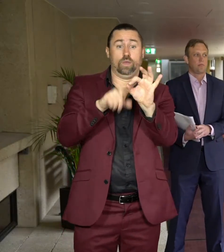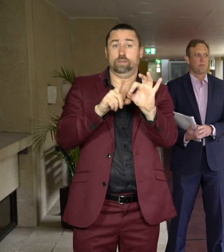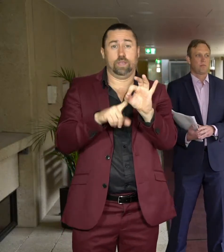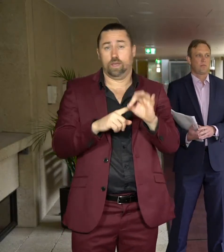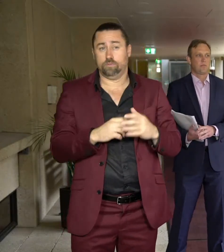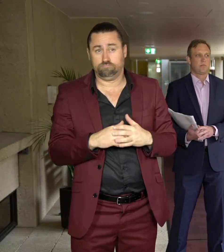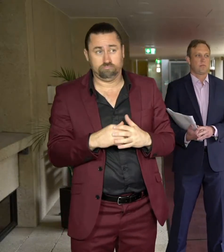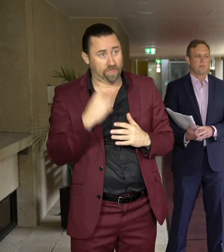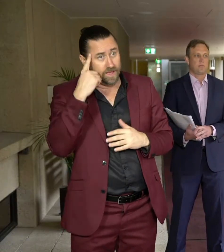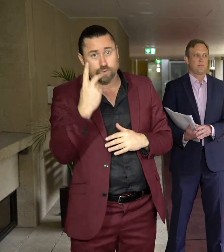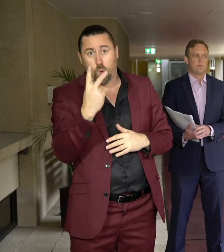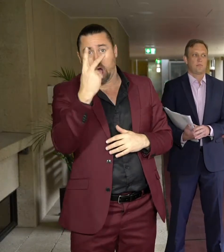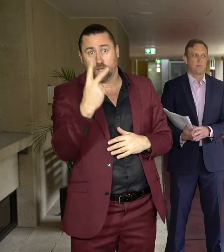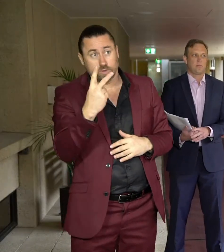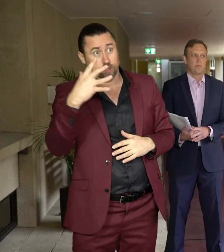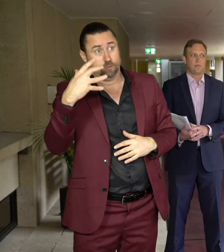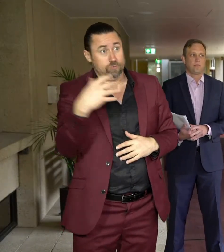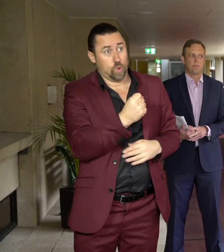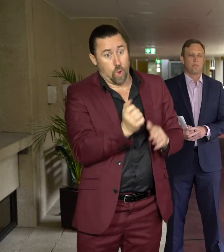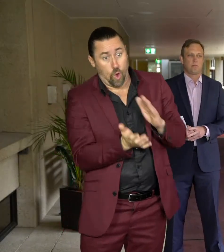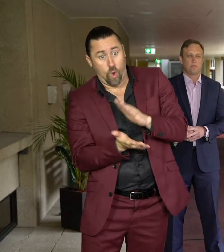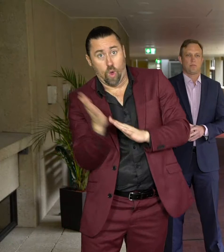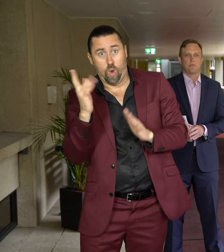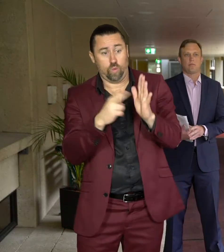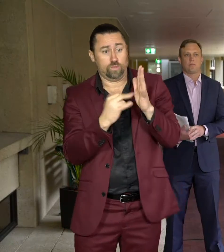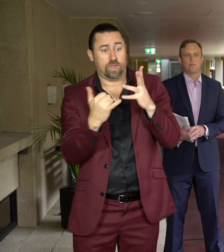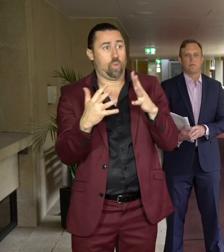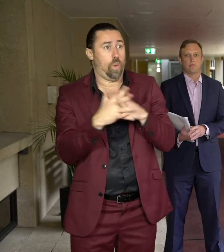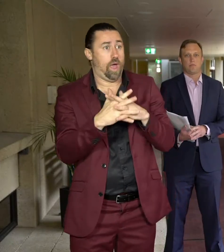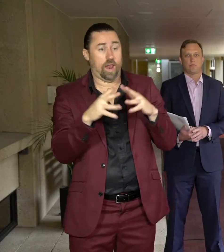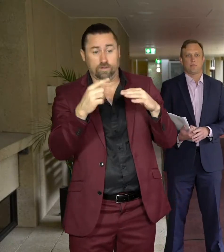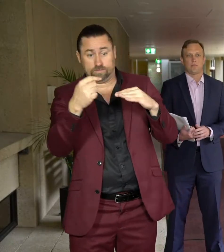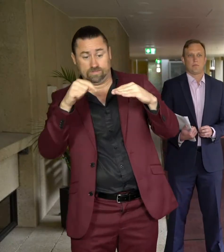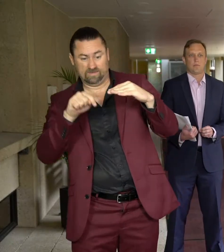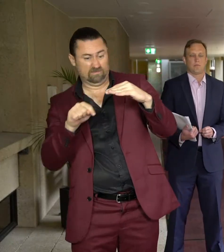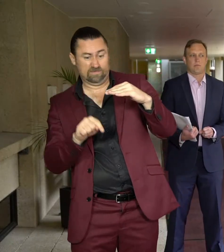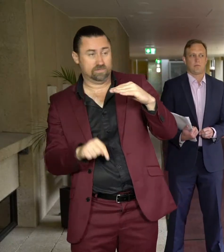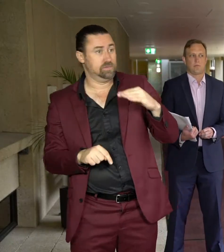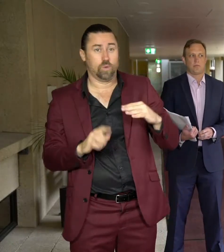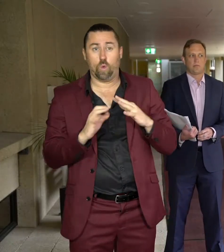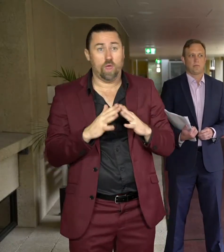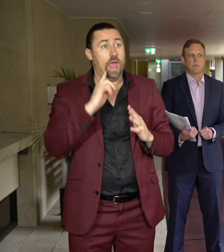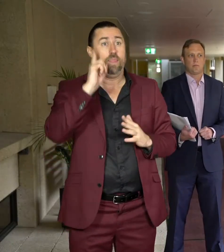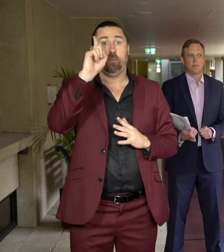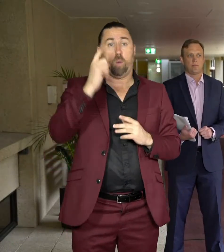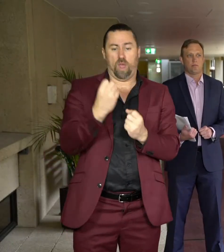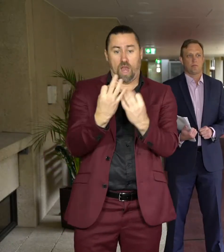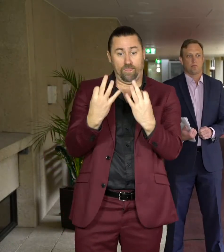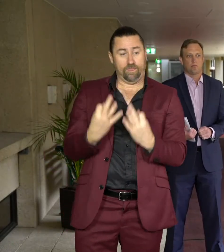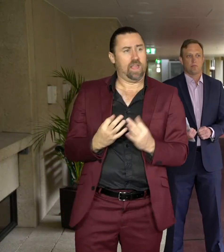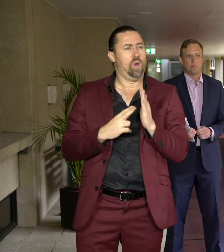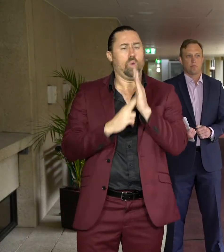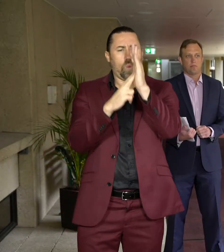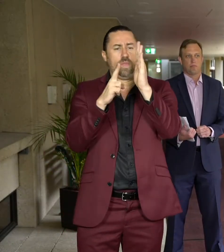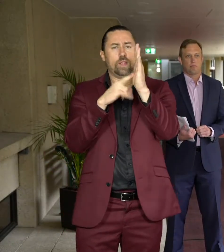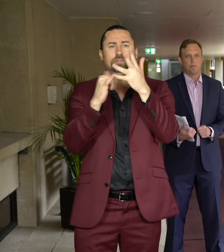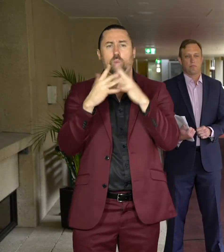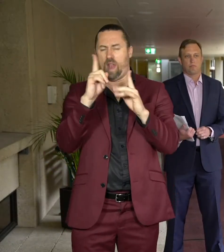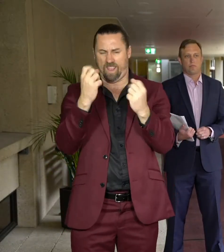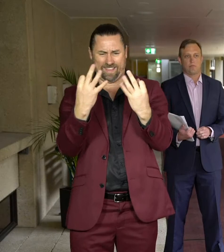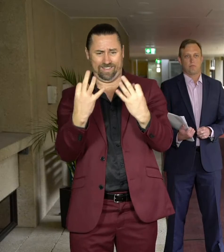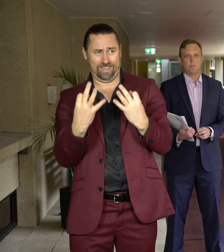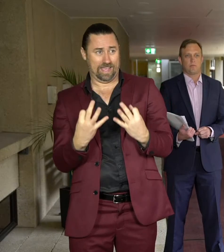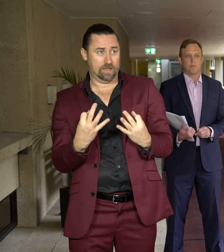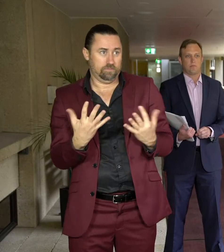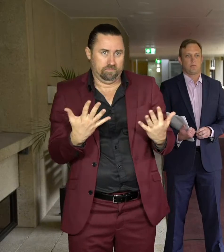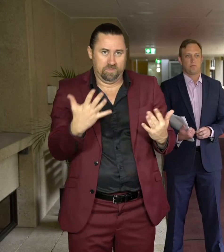needs to reconsider whether or not they need to travel to New South Wales. At the moment, There are no cases in northern New South Wales, but of course,